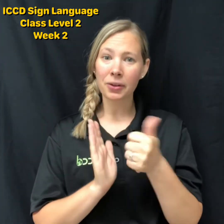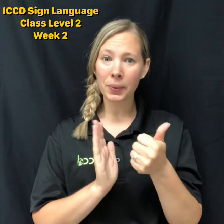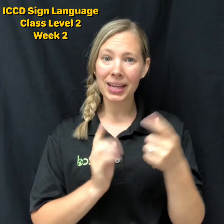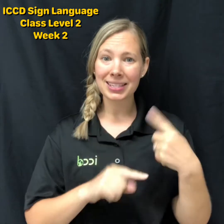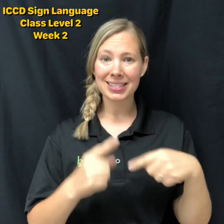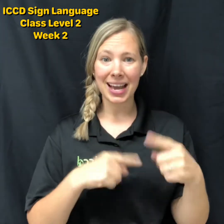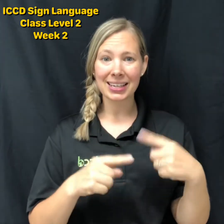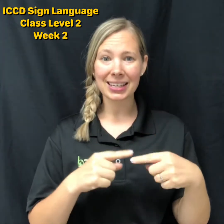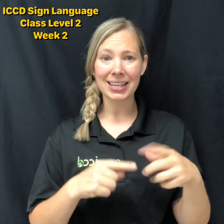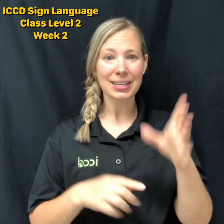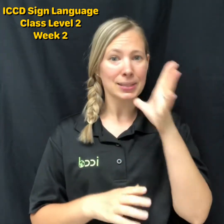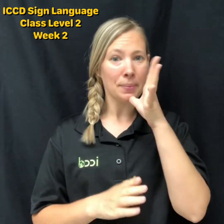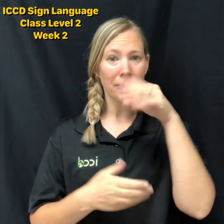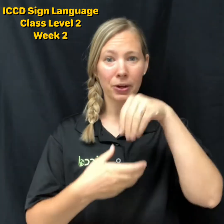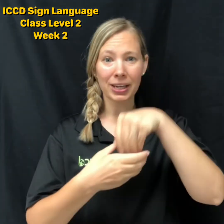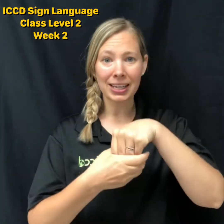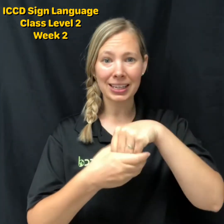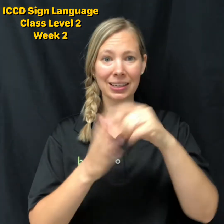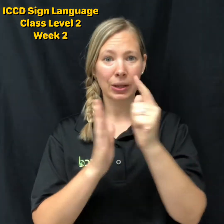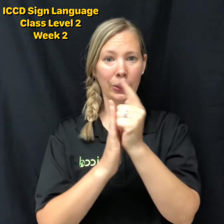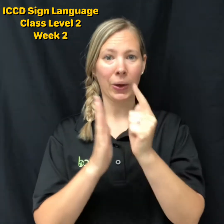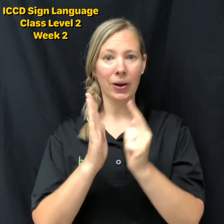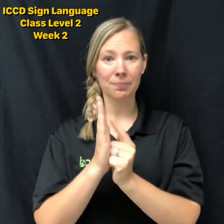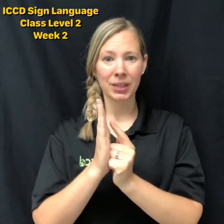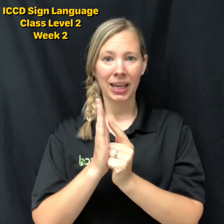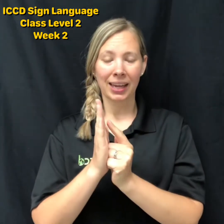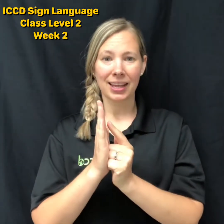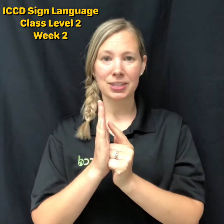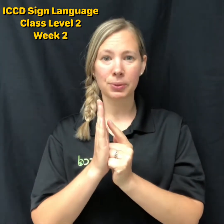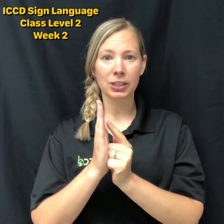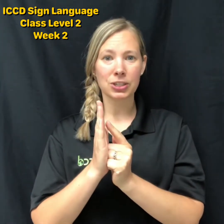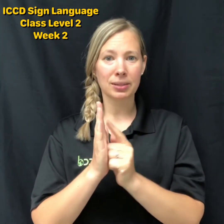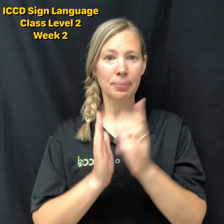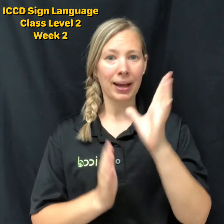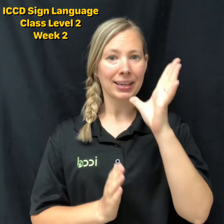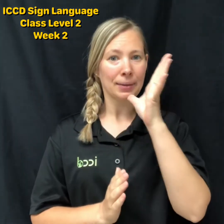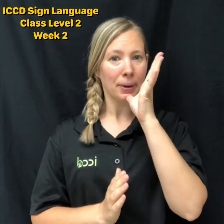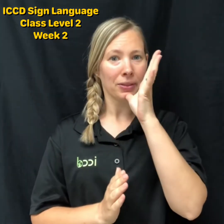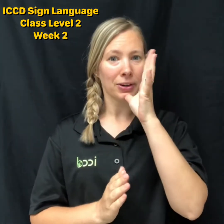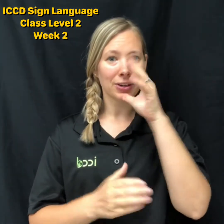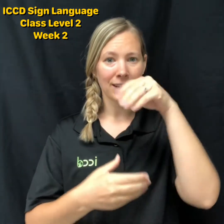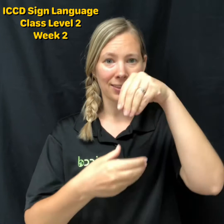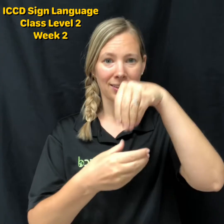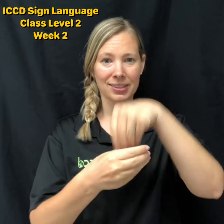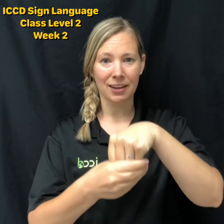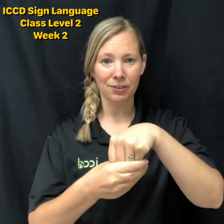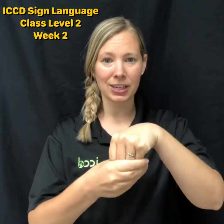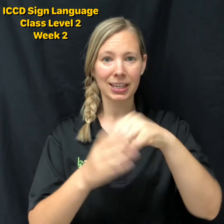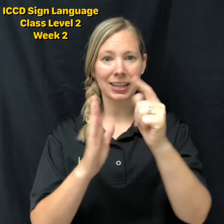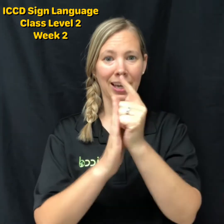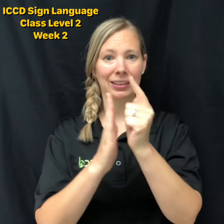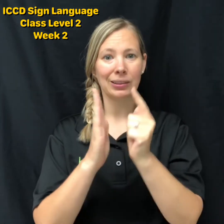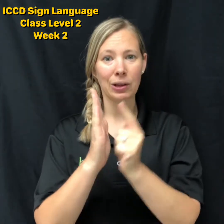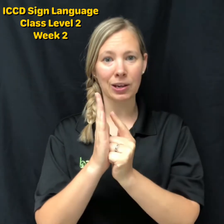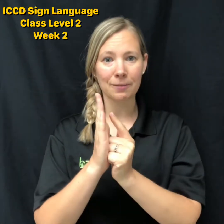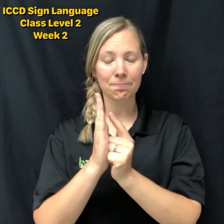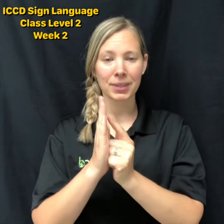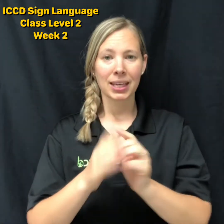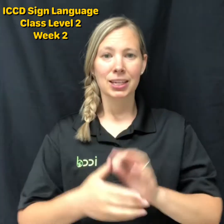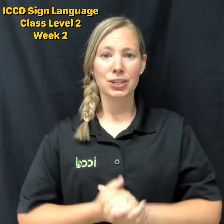to sign it is mother-in-law, and that's really just combining mother and then the sign for in and law. So that's